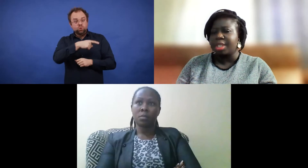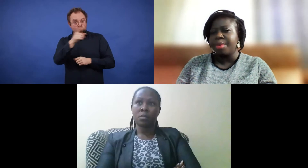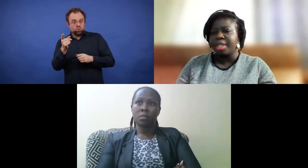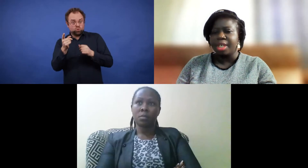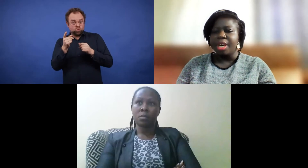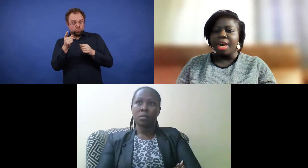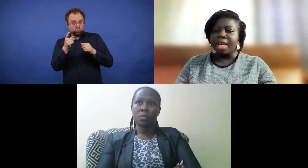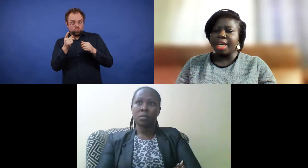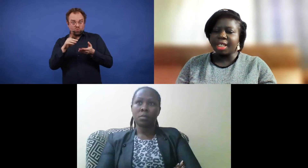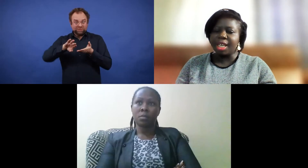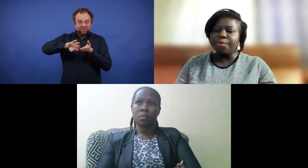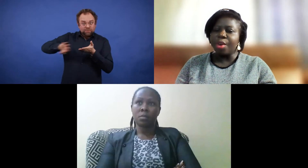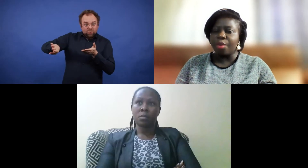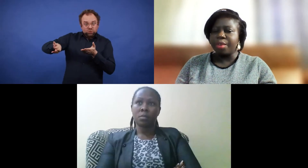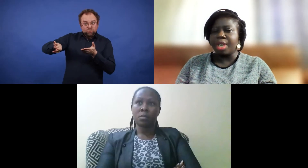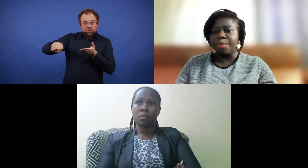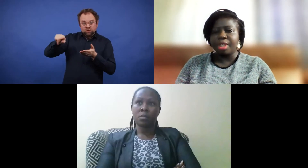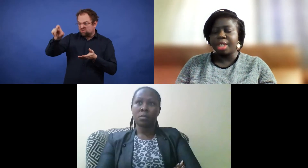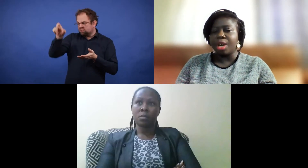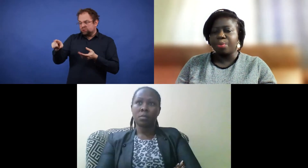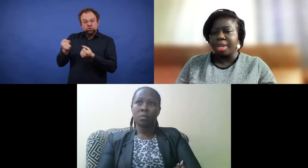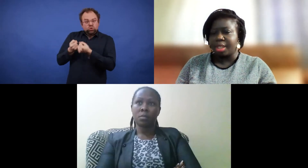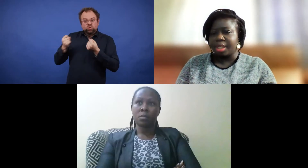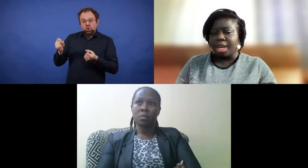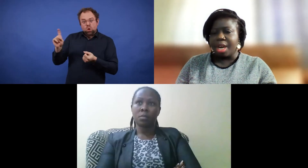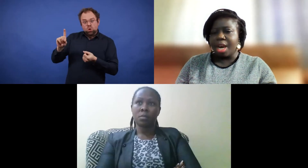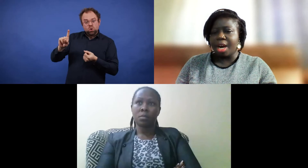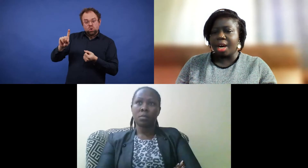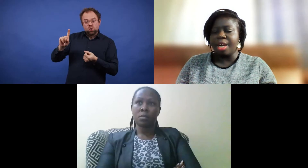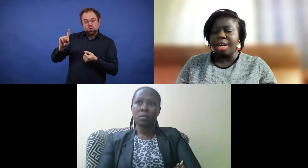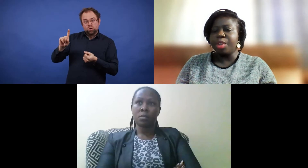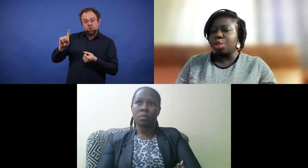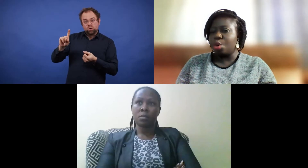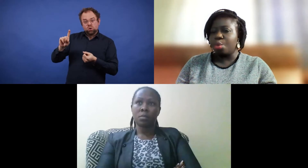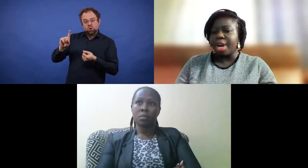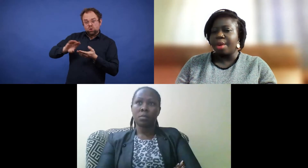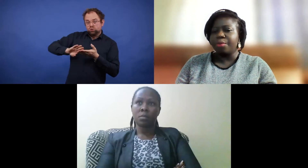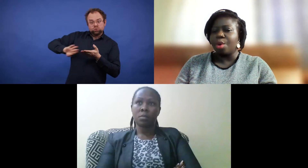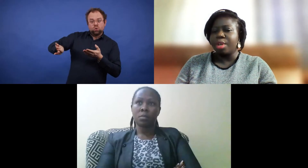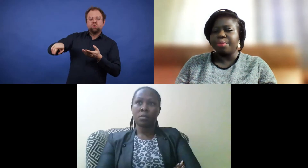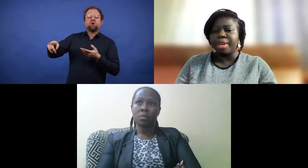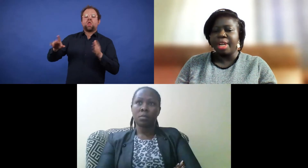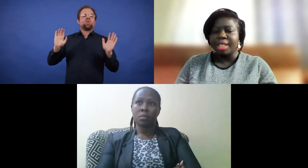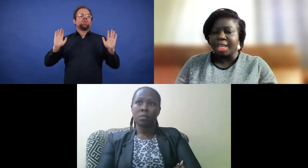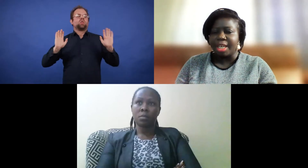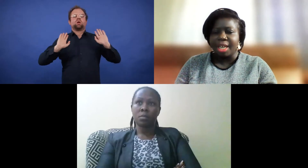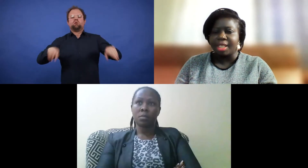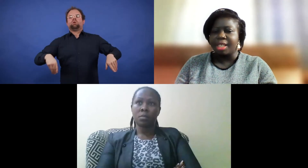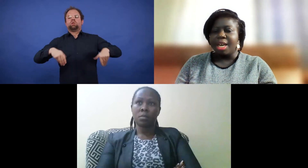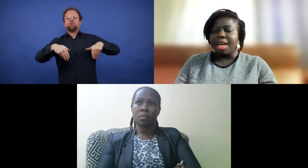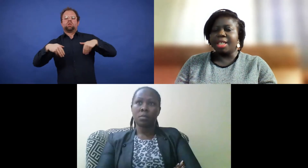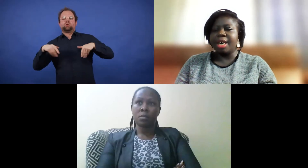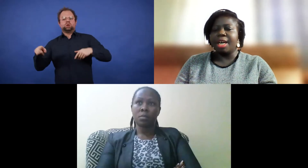with disability getting involved in the political space, even though we have all the brilliant